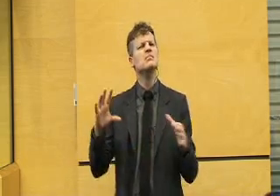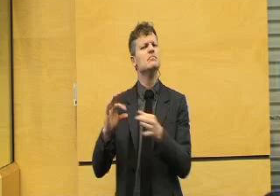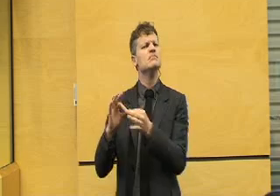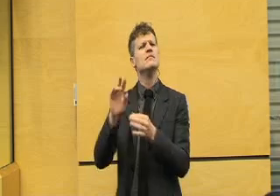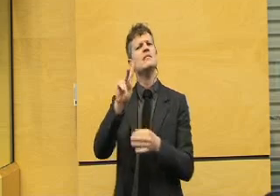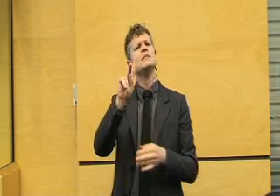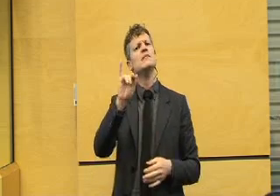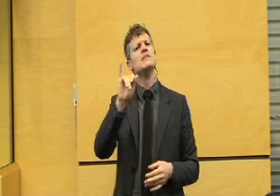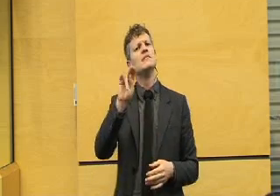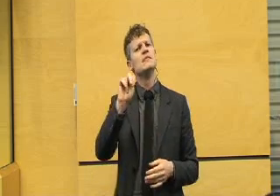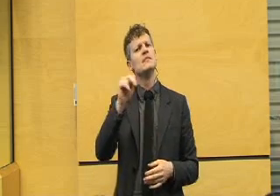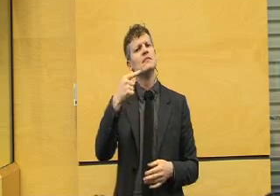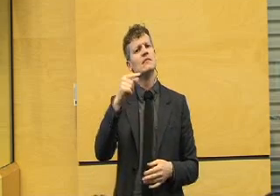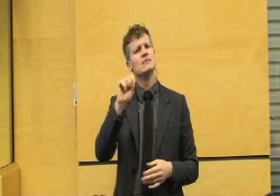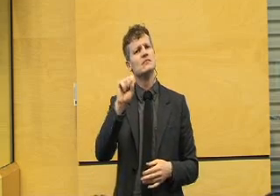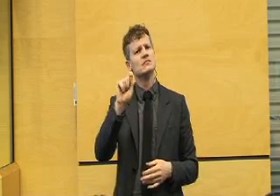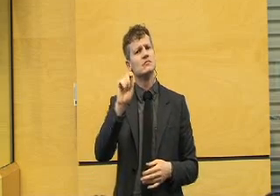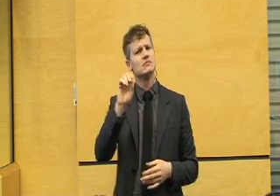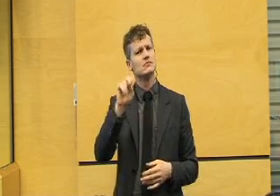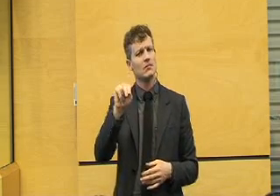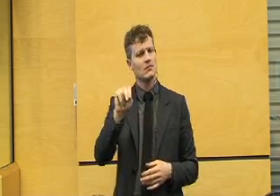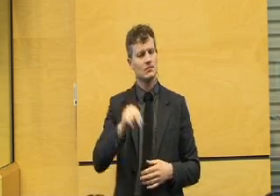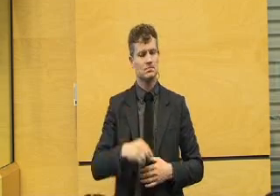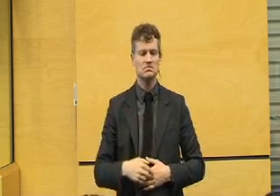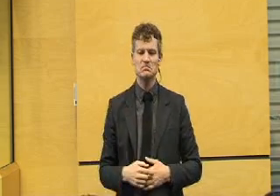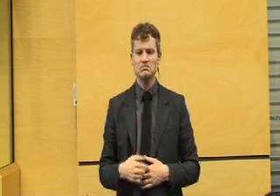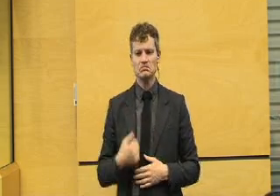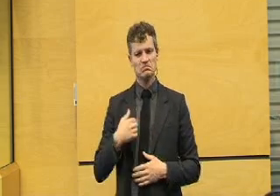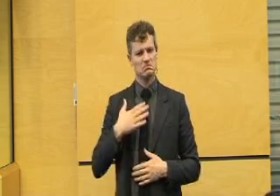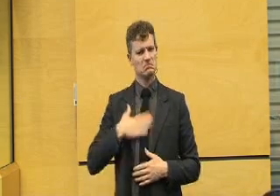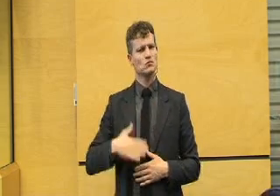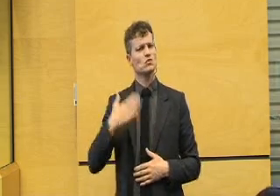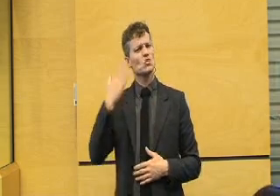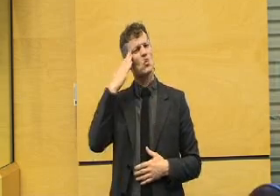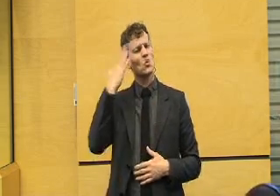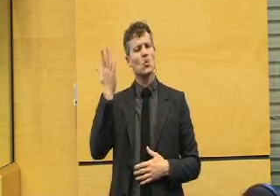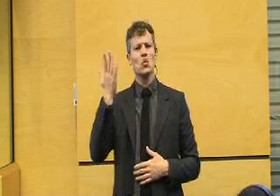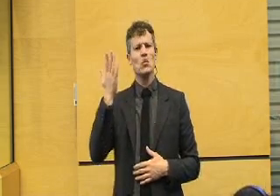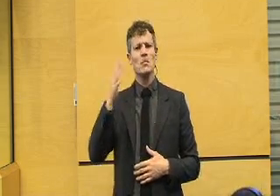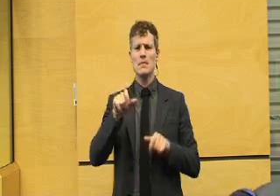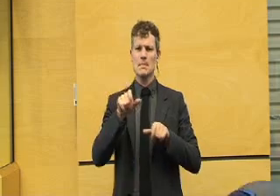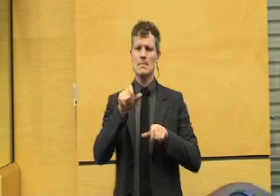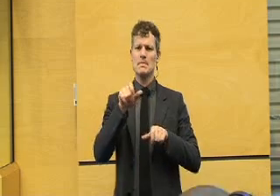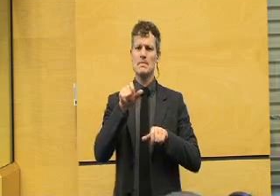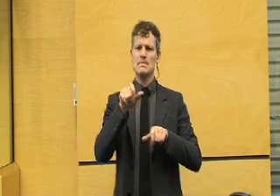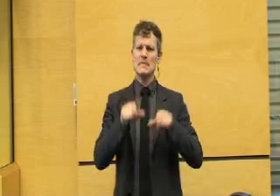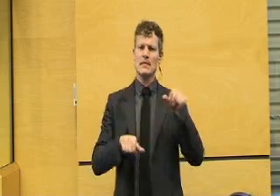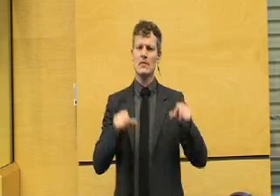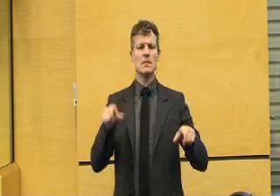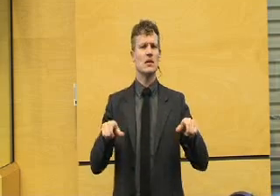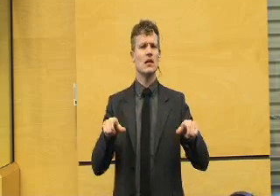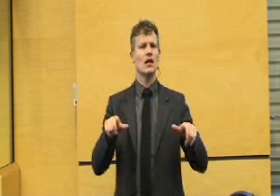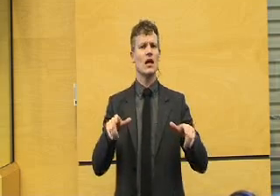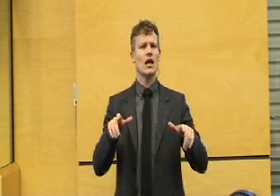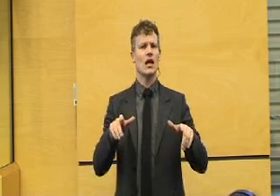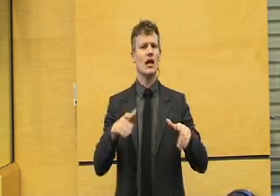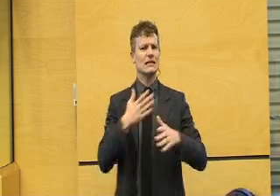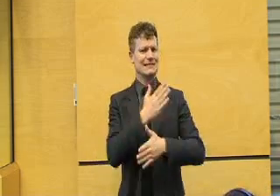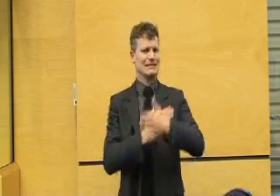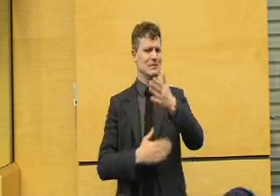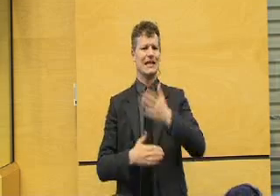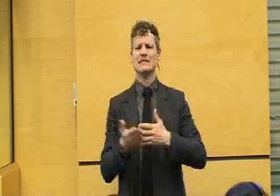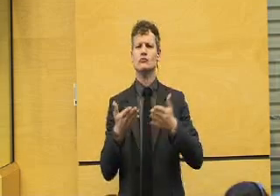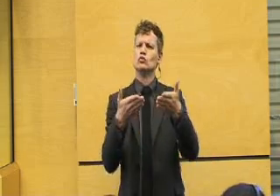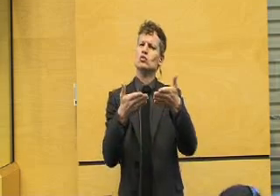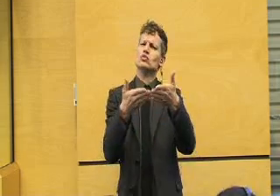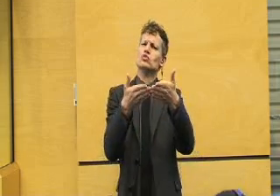of persons with disabilities by the Thai society and what the state party is actually doing to mainstream such persons into